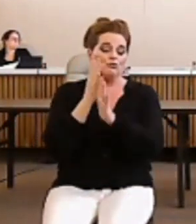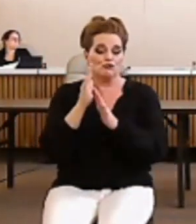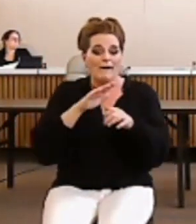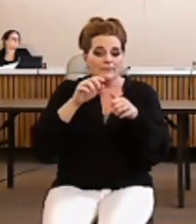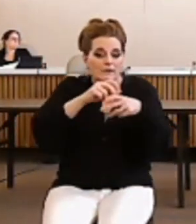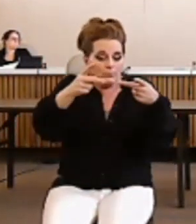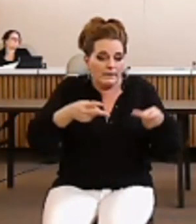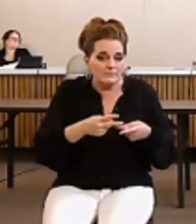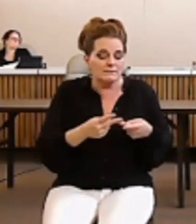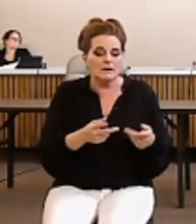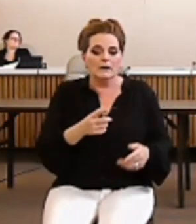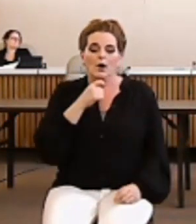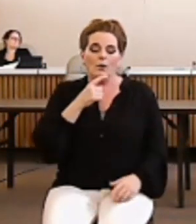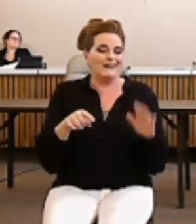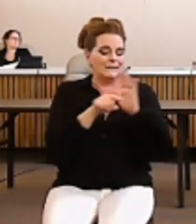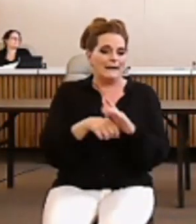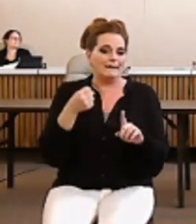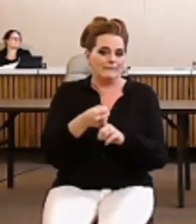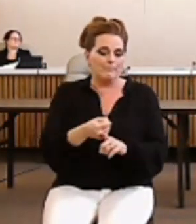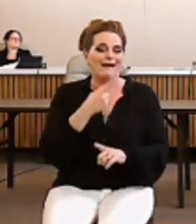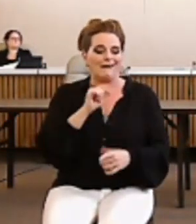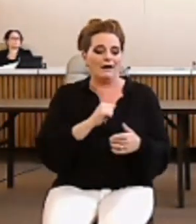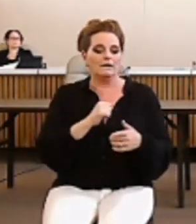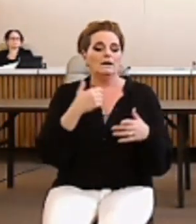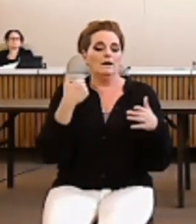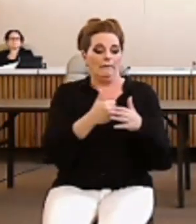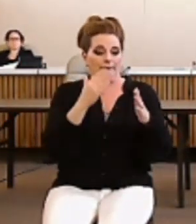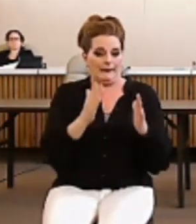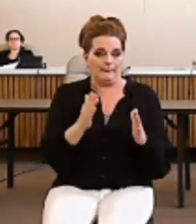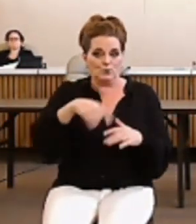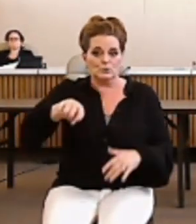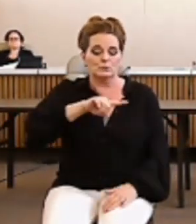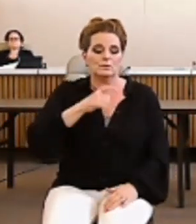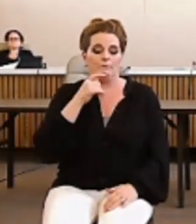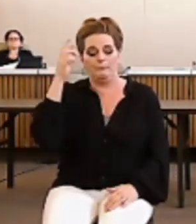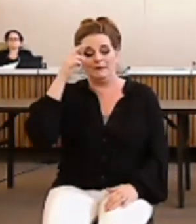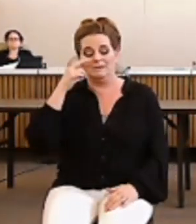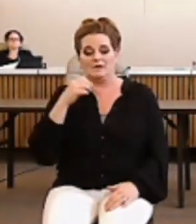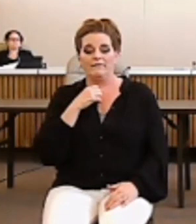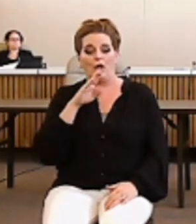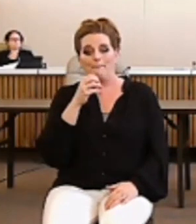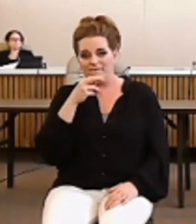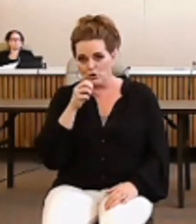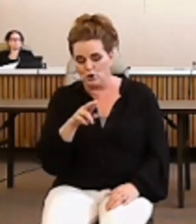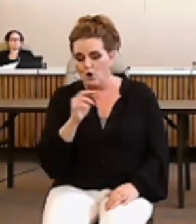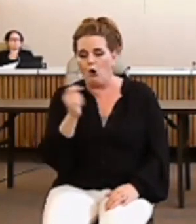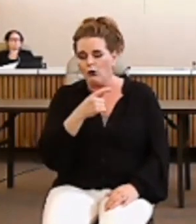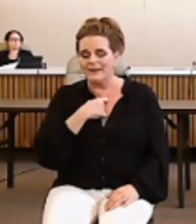would have a significant negative impact on the neighbors because of the clearing of that buffer. Mhm. All that was for the welfare of the